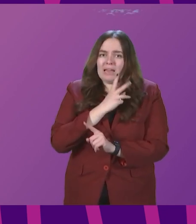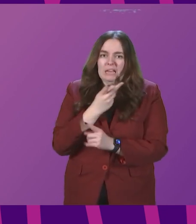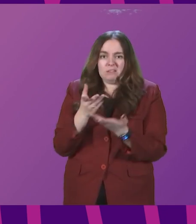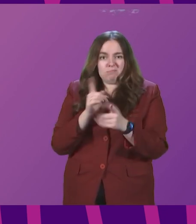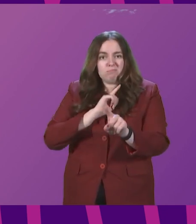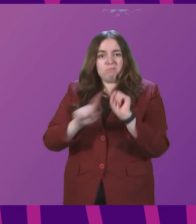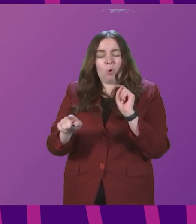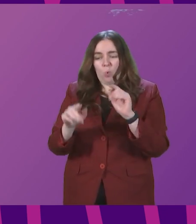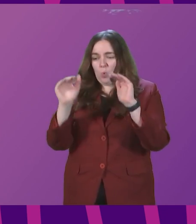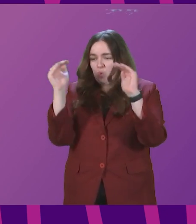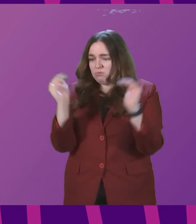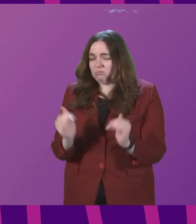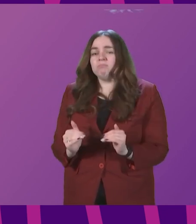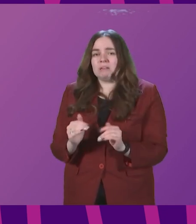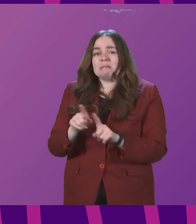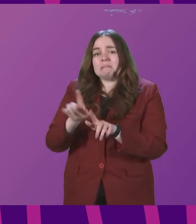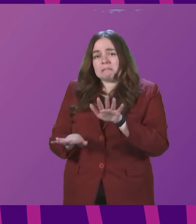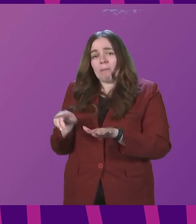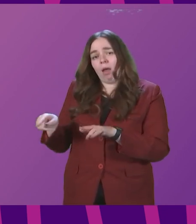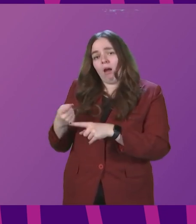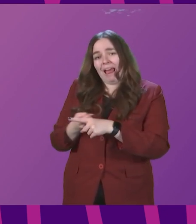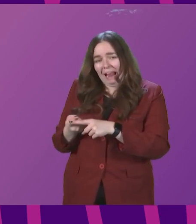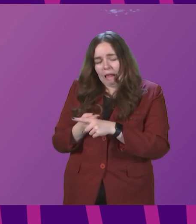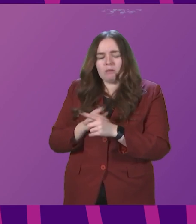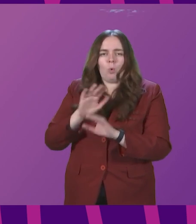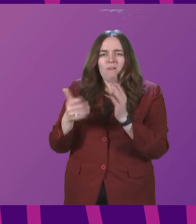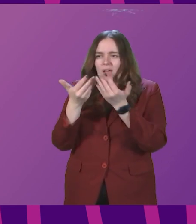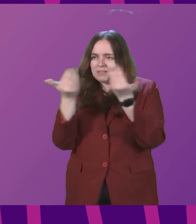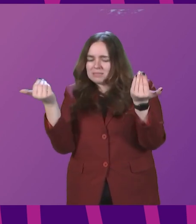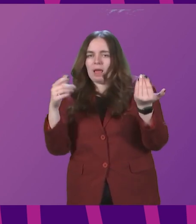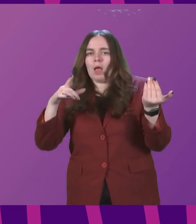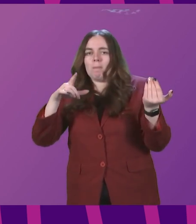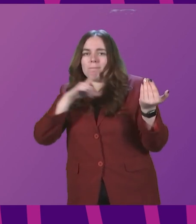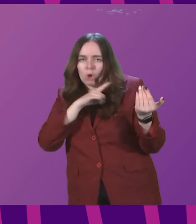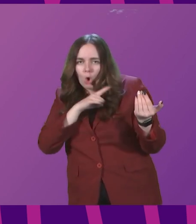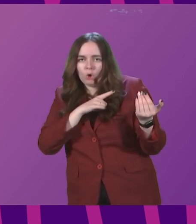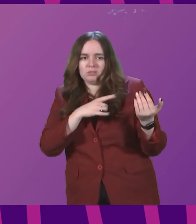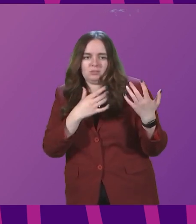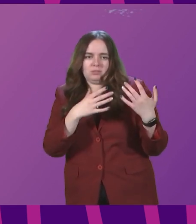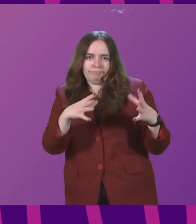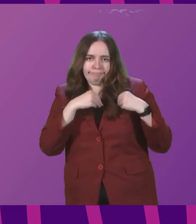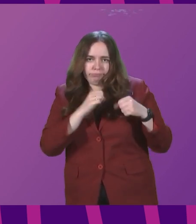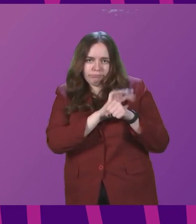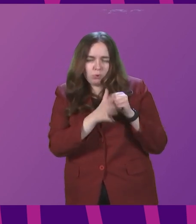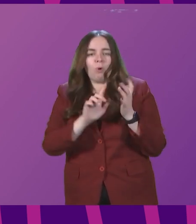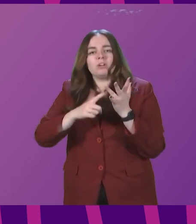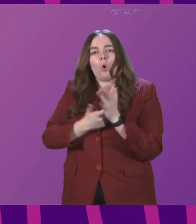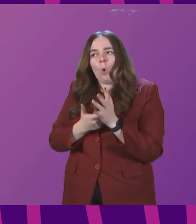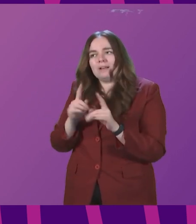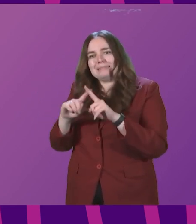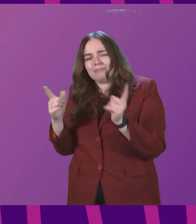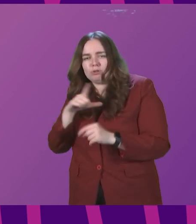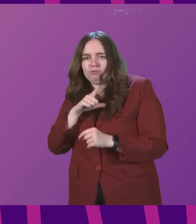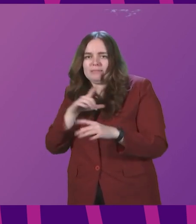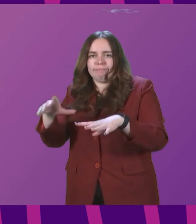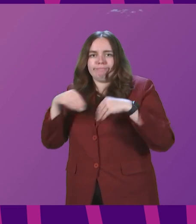with similar findings in England about the split between because of and with COVID. It is broadly in line